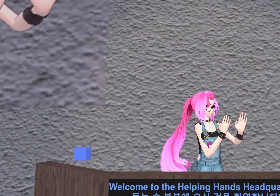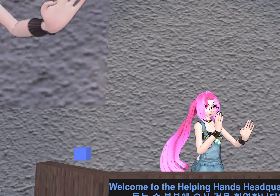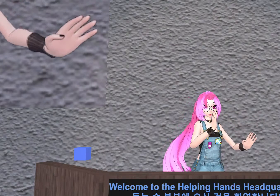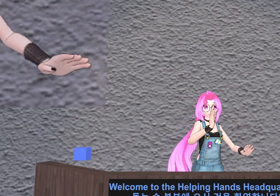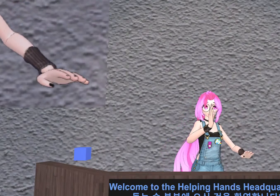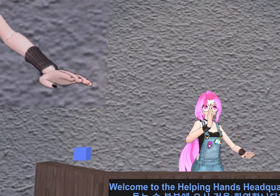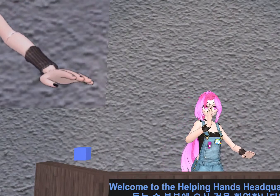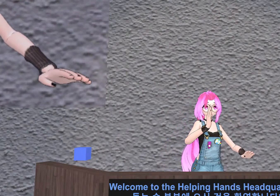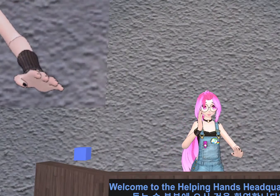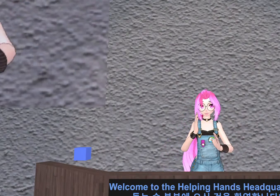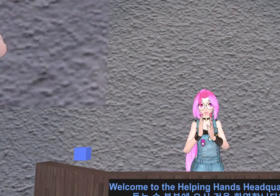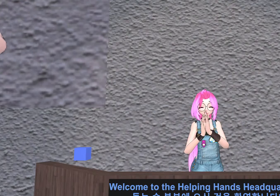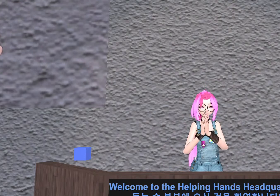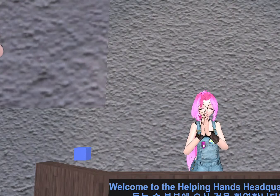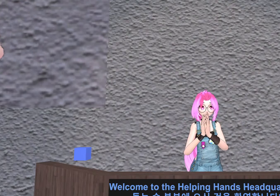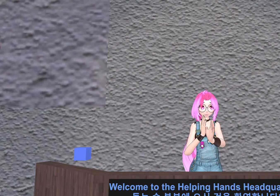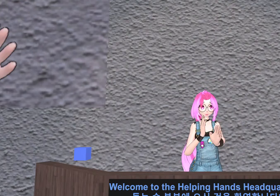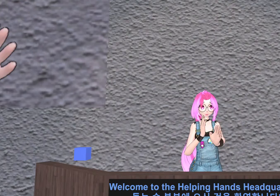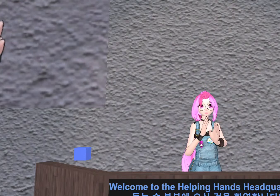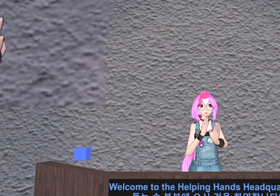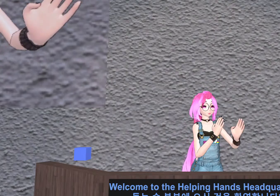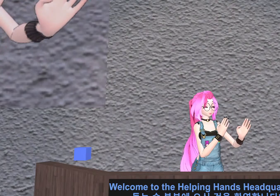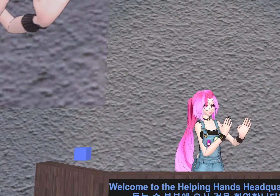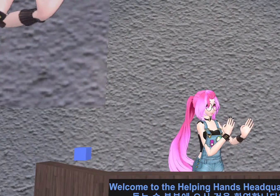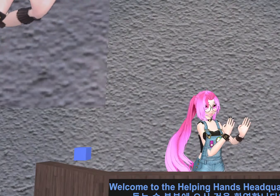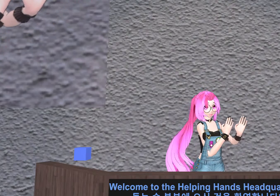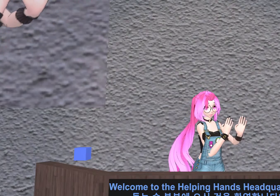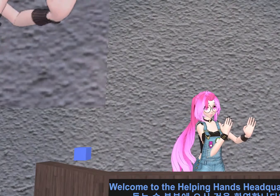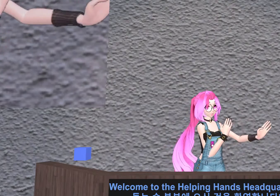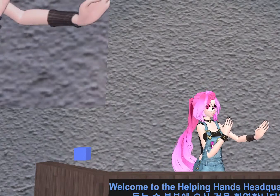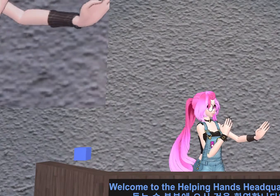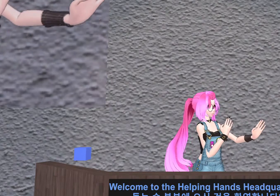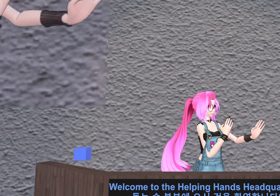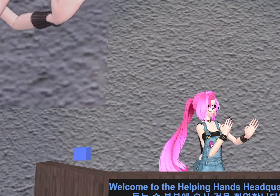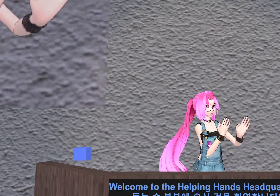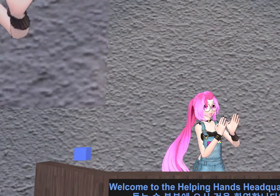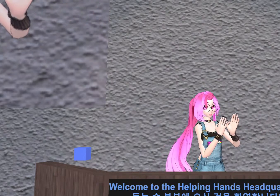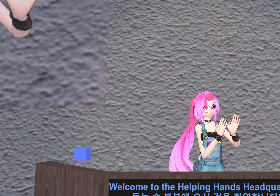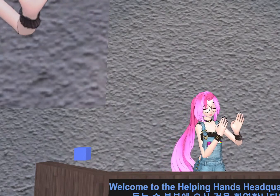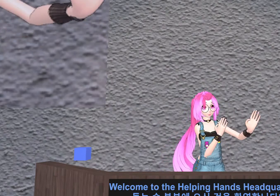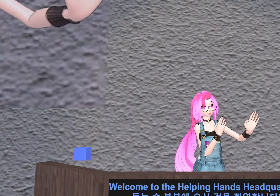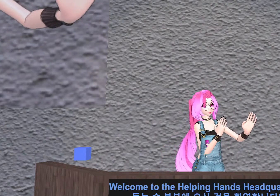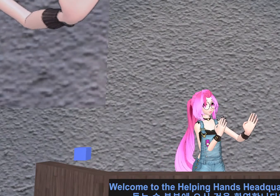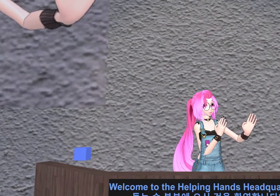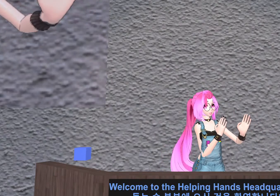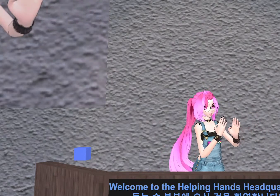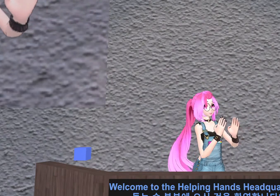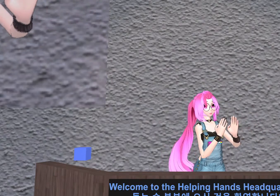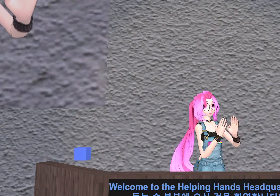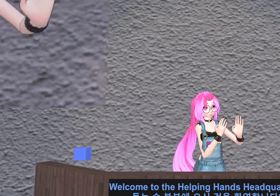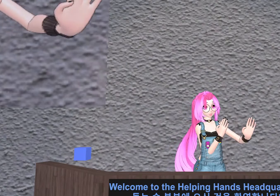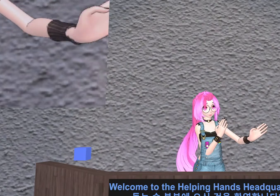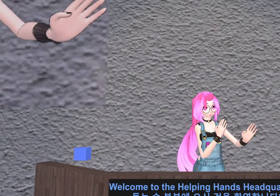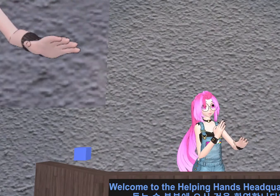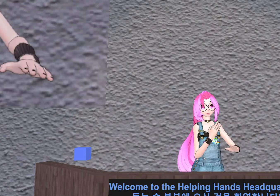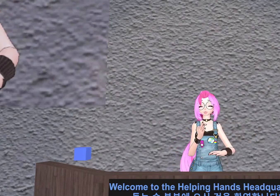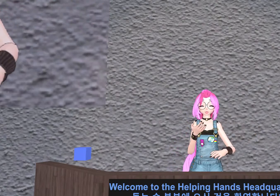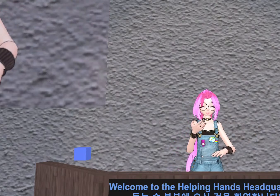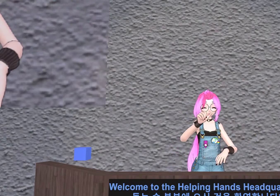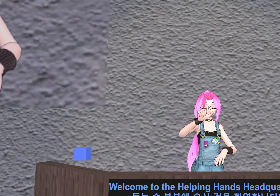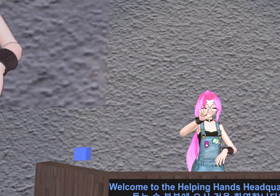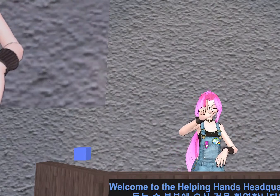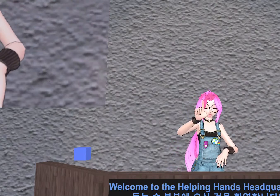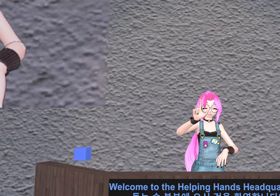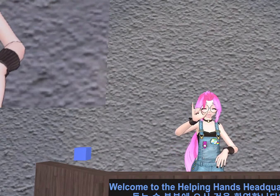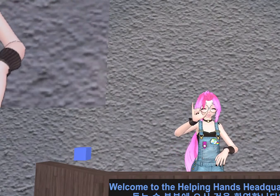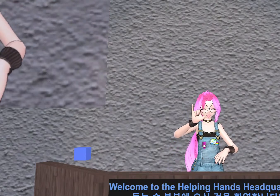Straight. You have 2 straight hands going forward in a straight line. Straight. Yep.